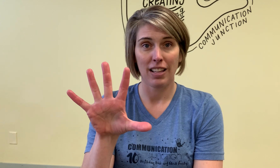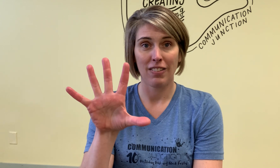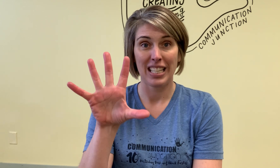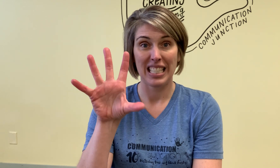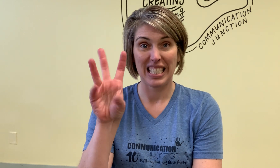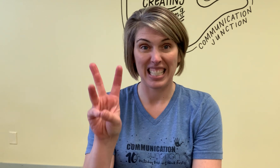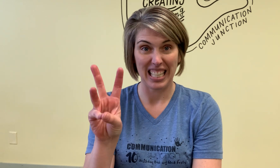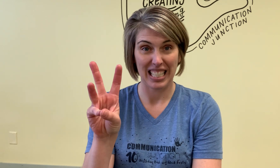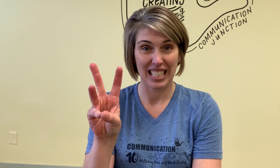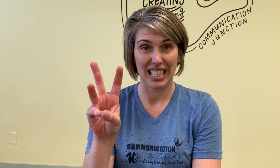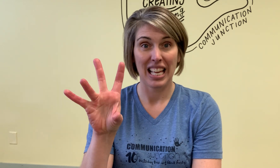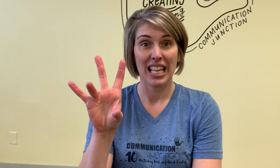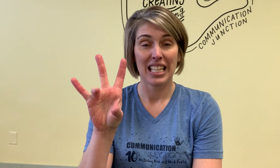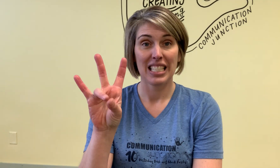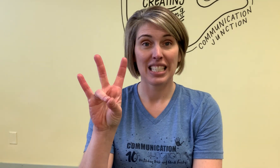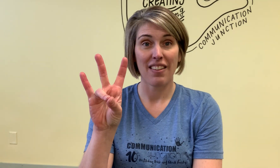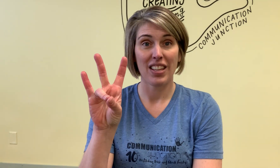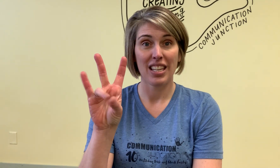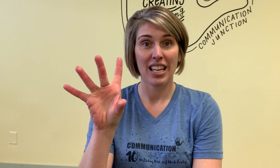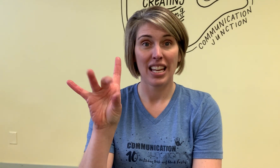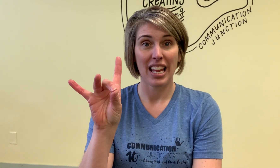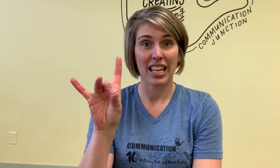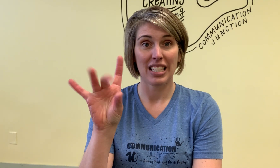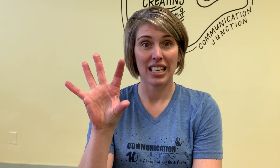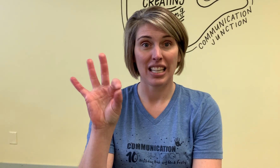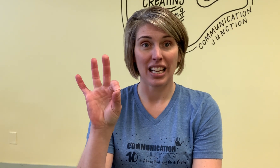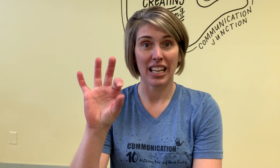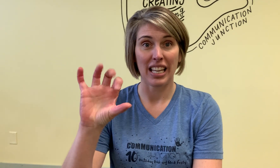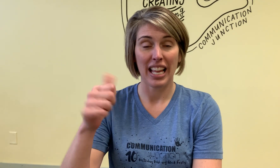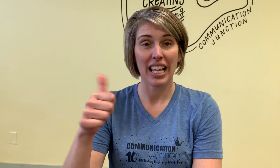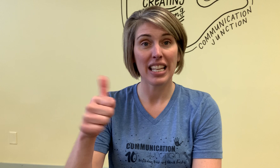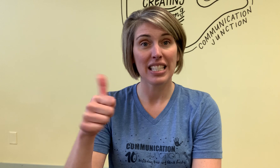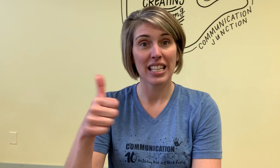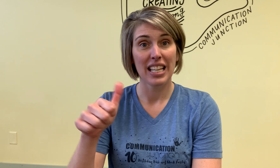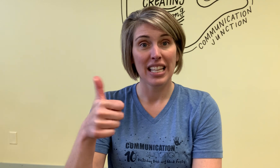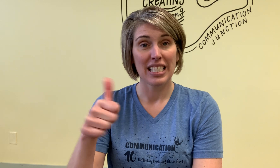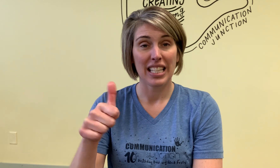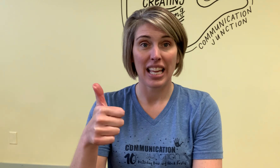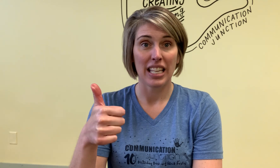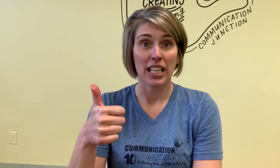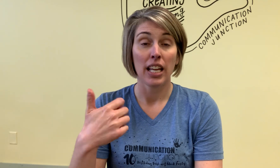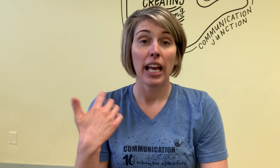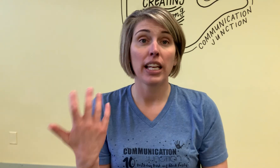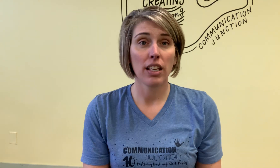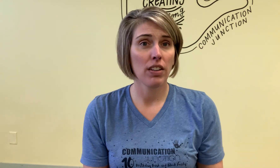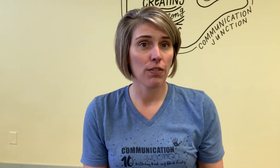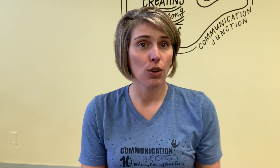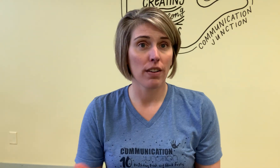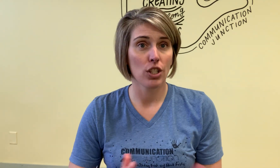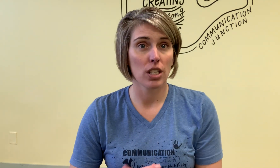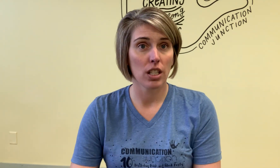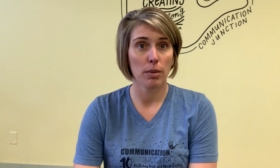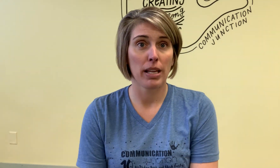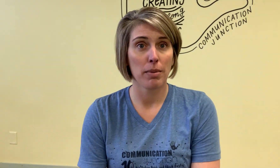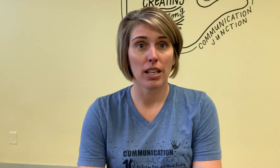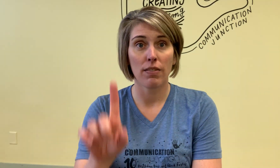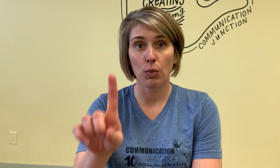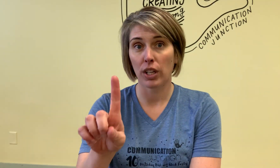5, 6, 7, 8, 9, and 10. And even if you have just a little baby, even working